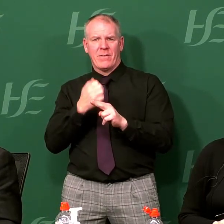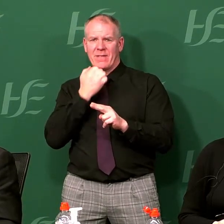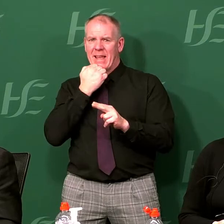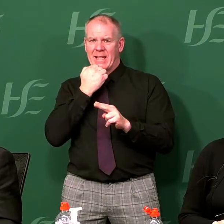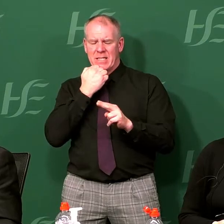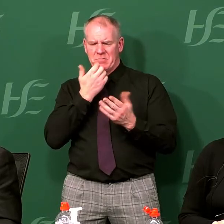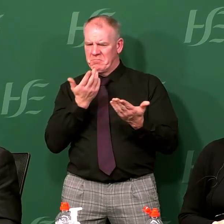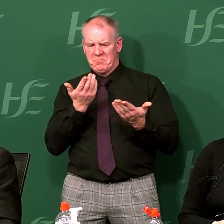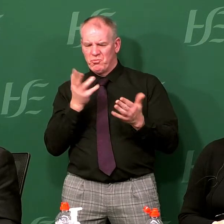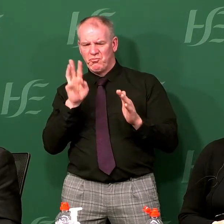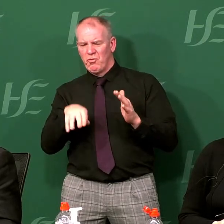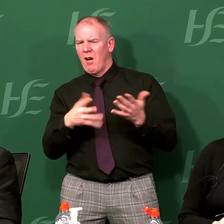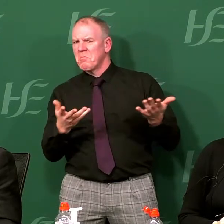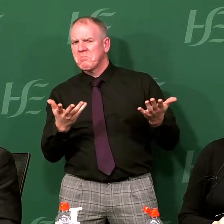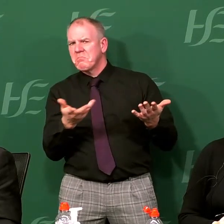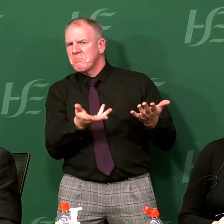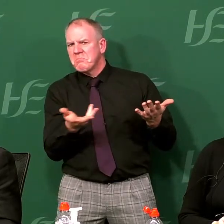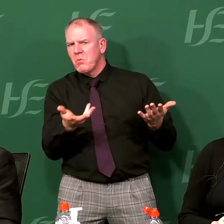that?